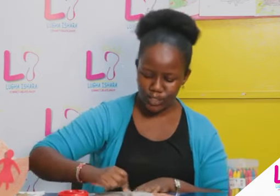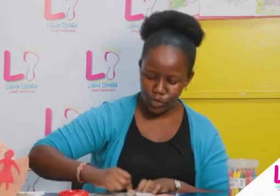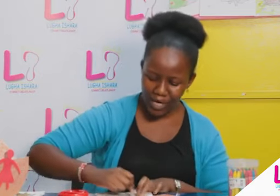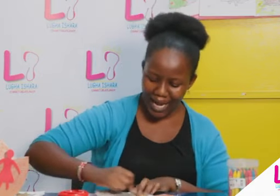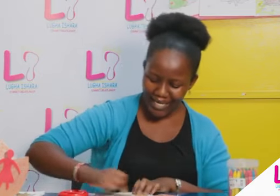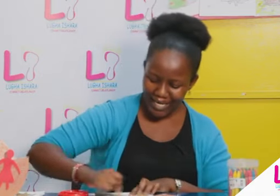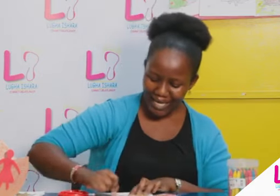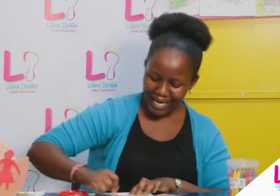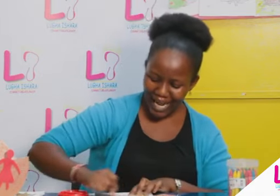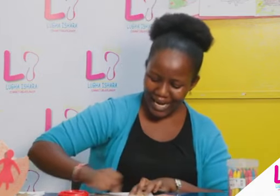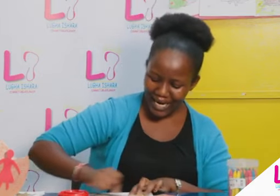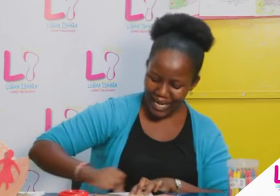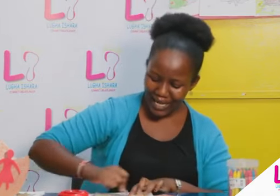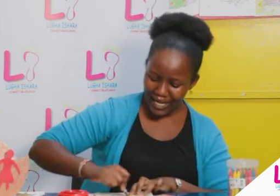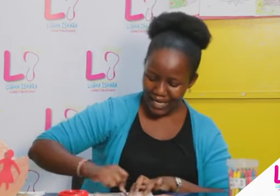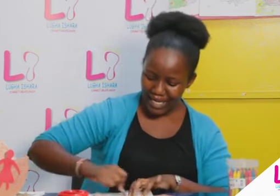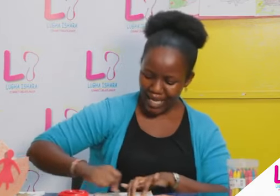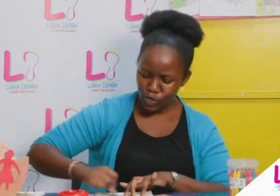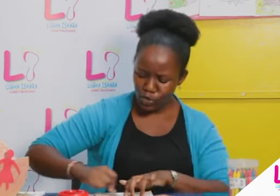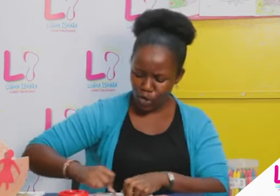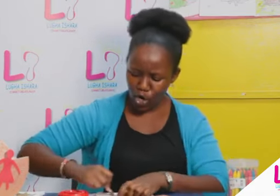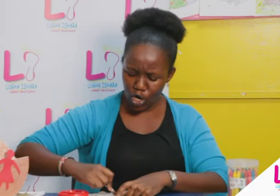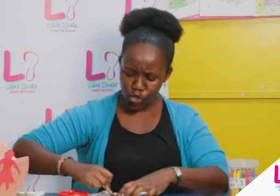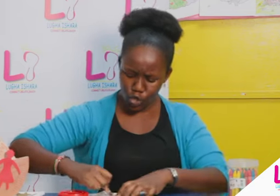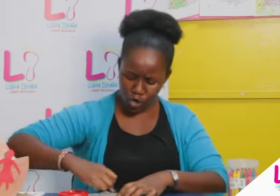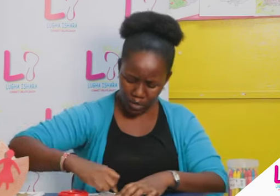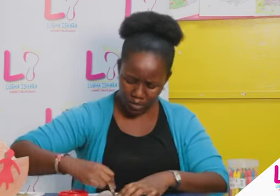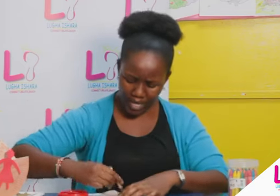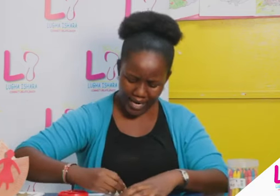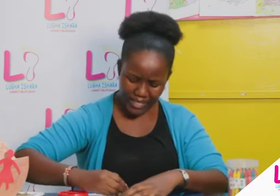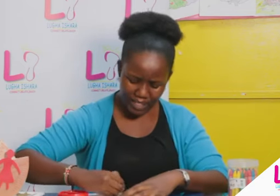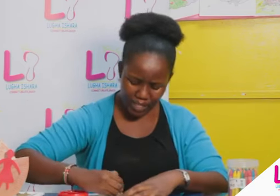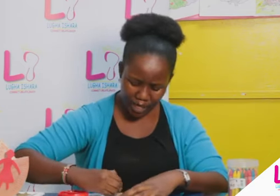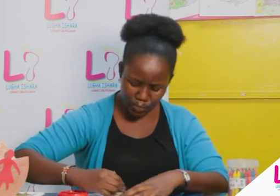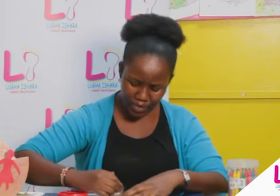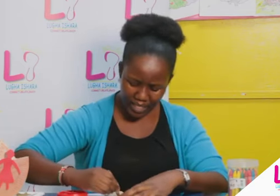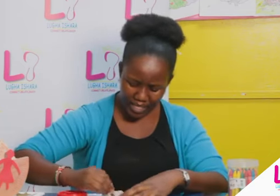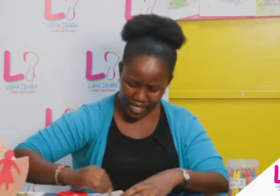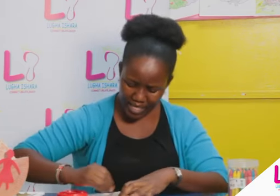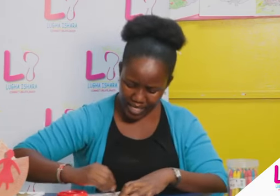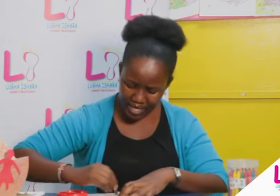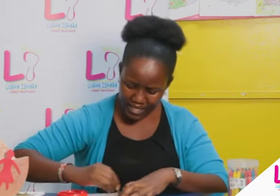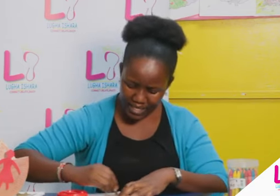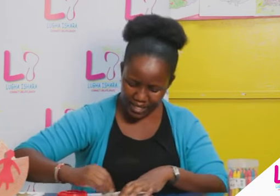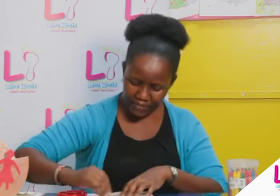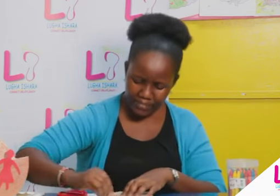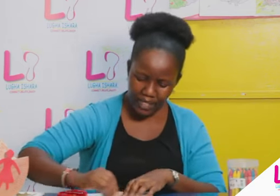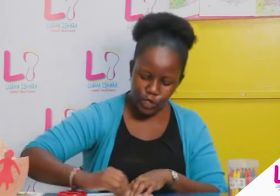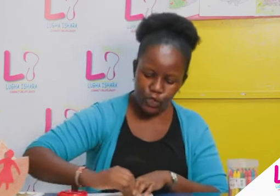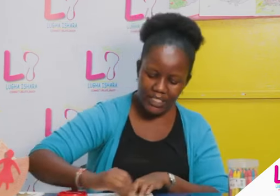you can color and use all your energy without breaking anything. So it's up